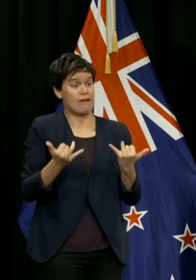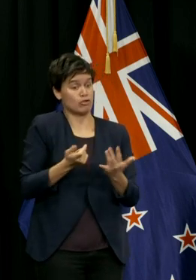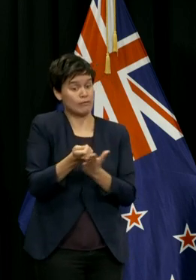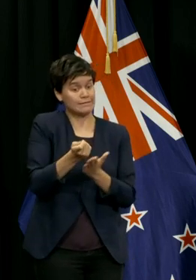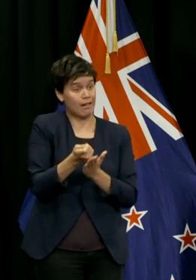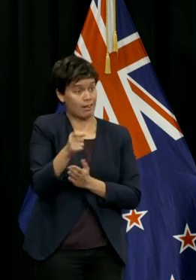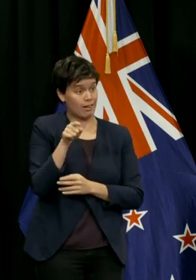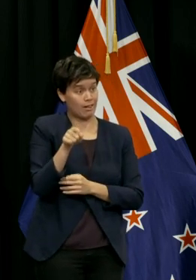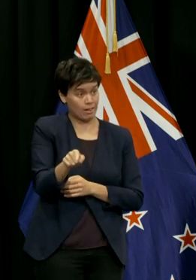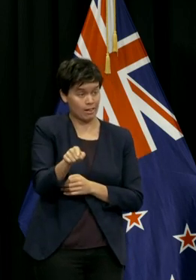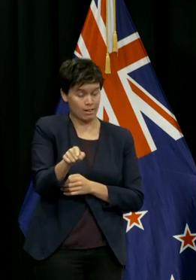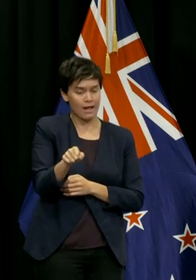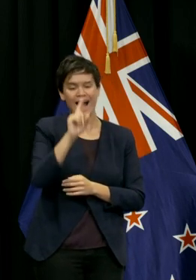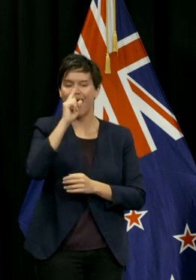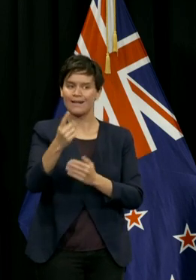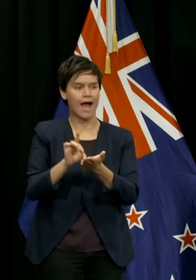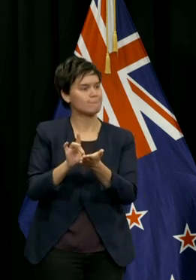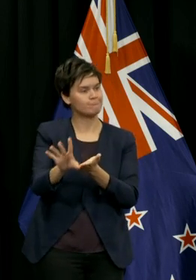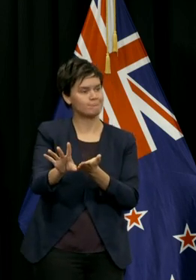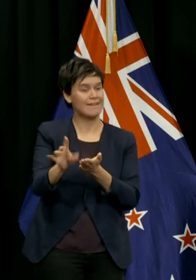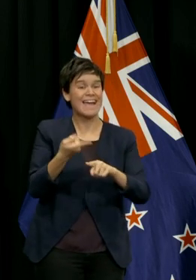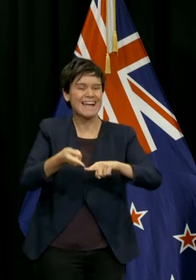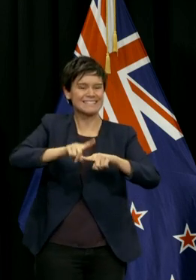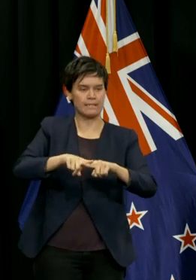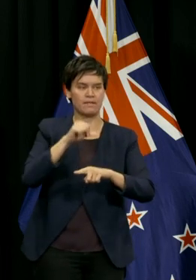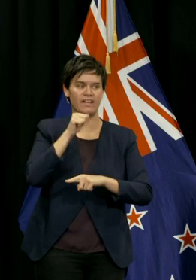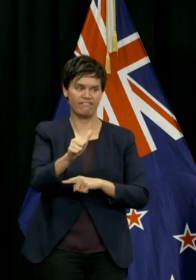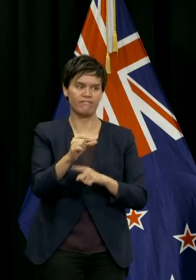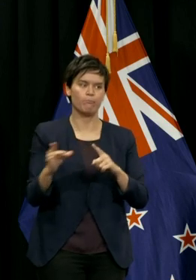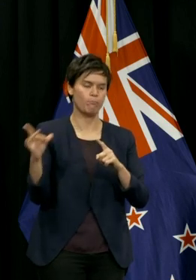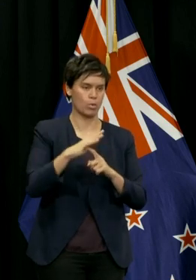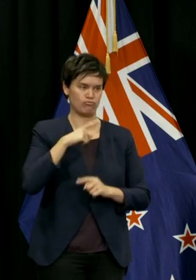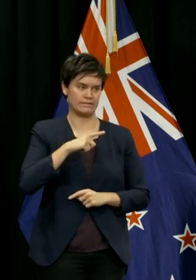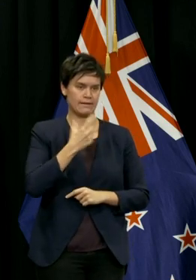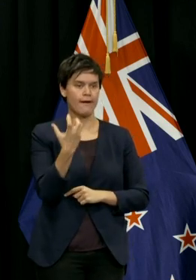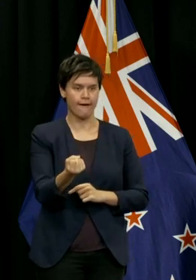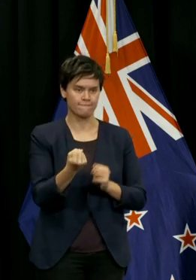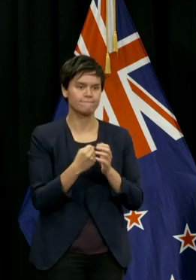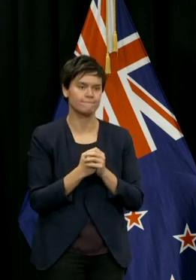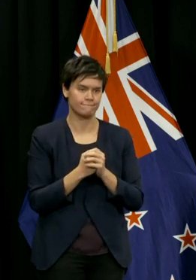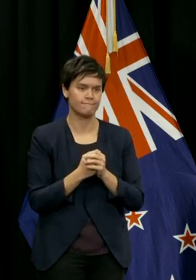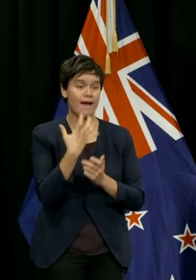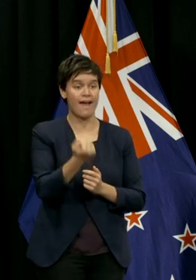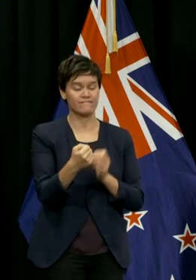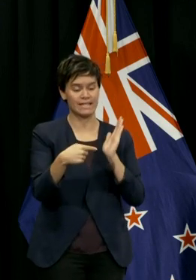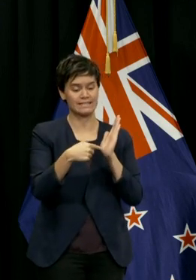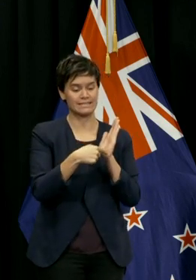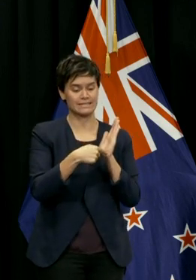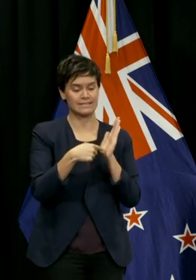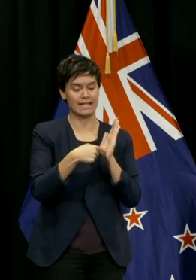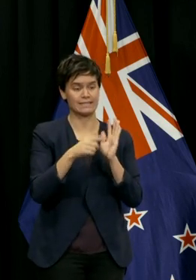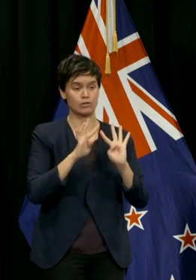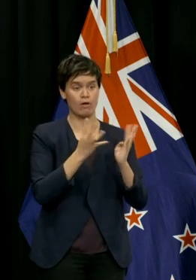unless limited and specific justified reasons apply. The Tenancy Tribunal will act as a check to